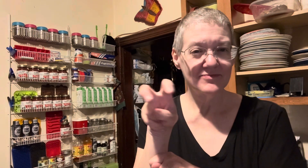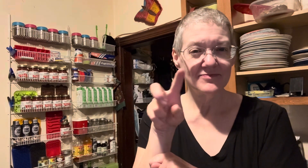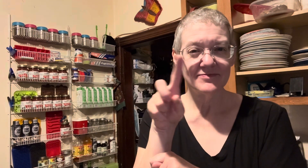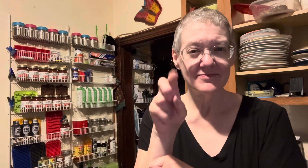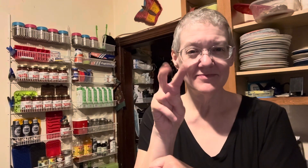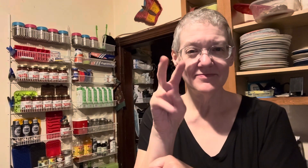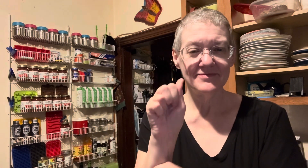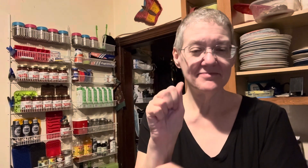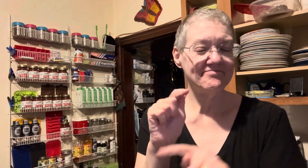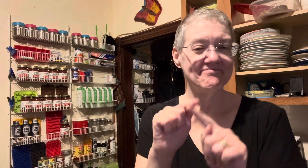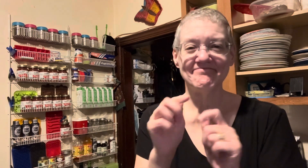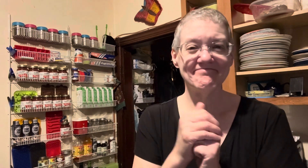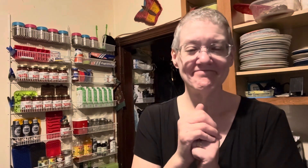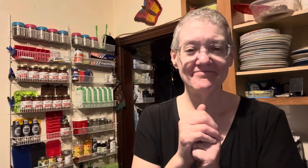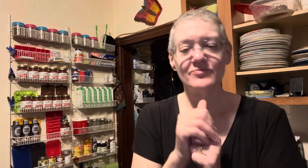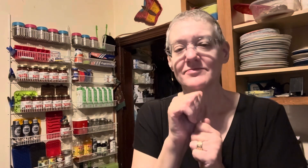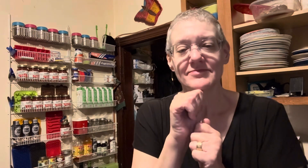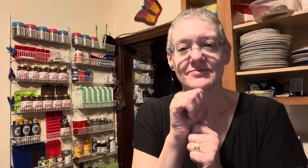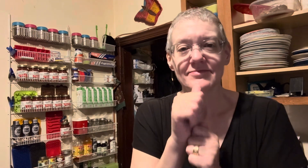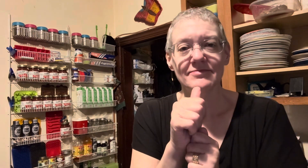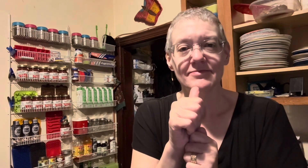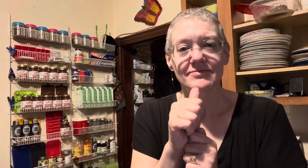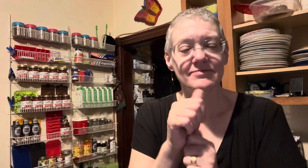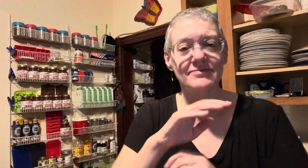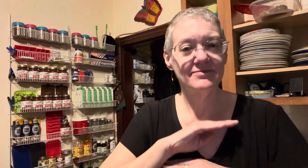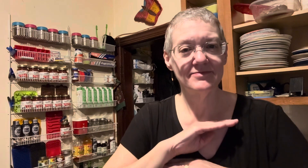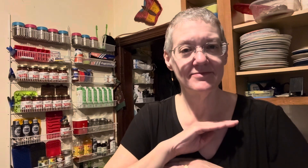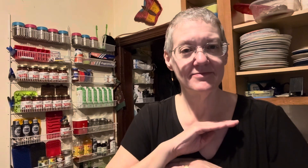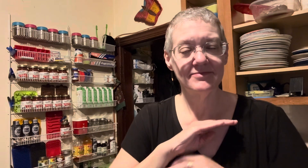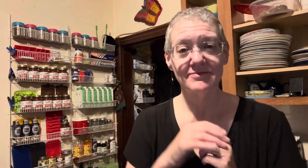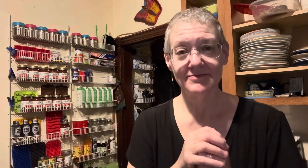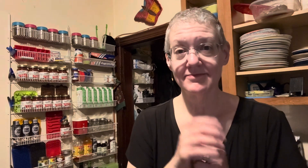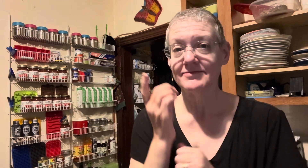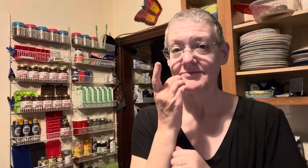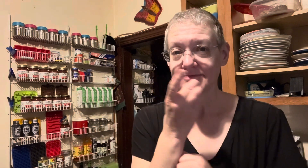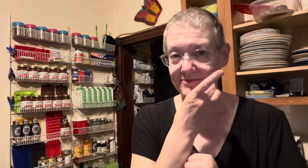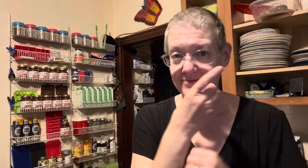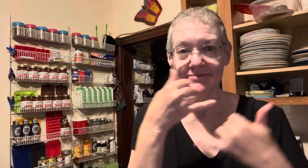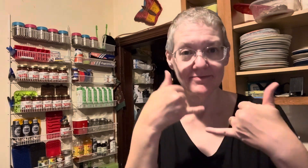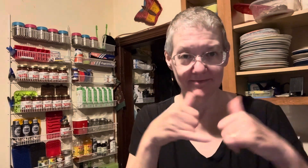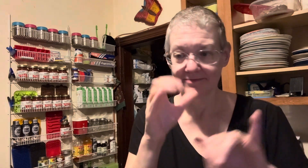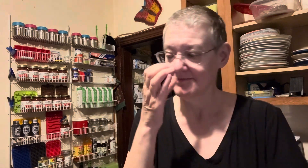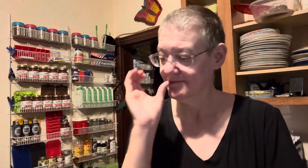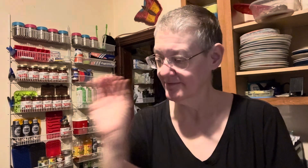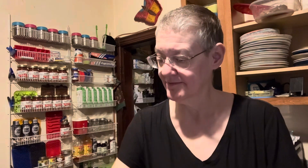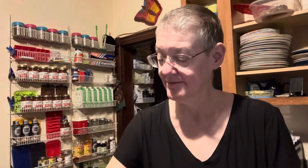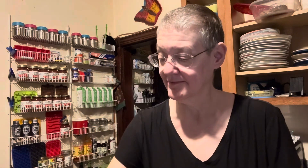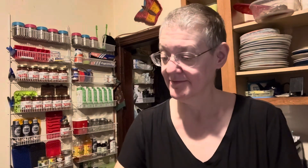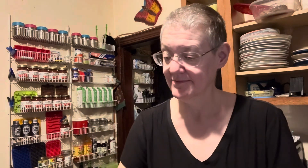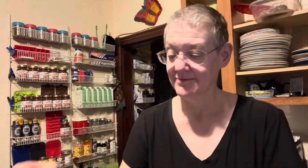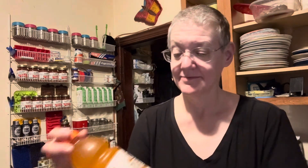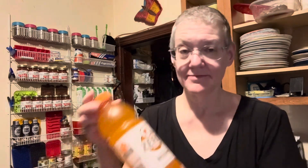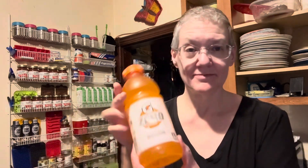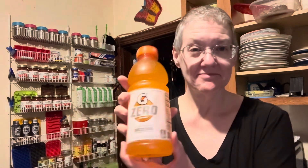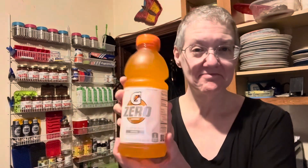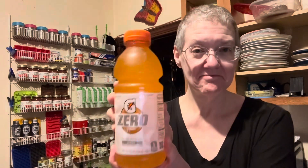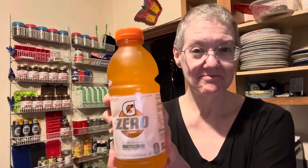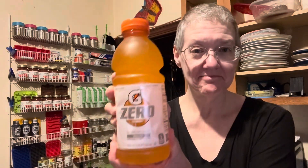We've tried to switch him over to Zevia, but he's just not satisfied with that. Dale still drinks Gatorade